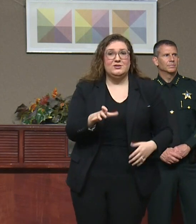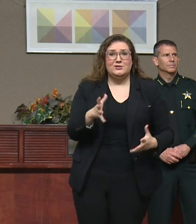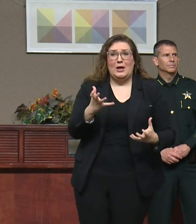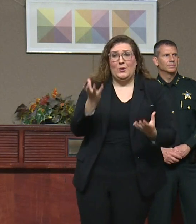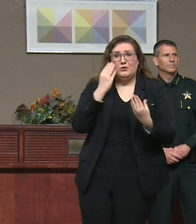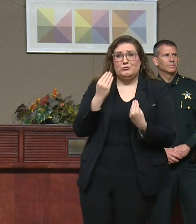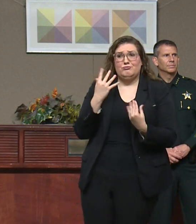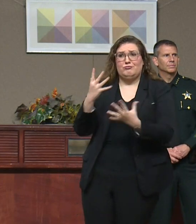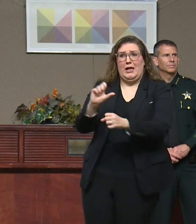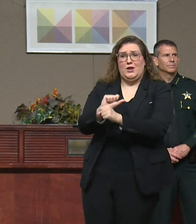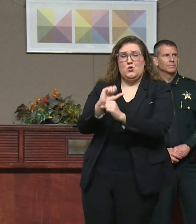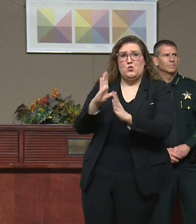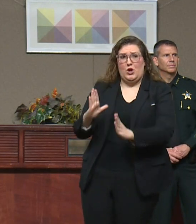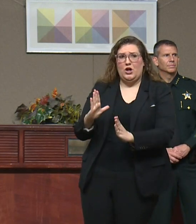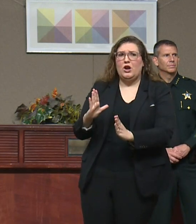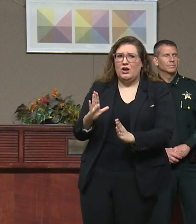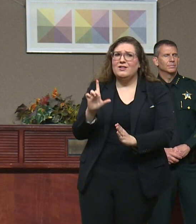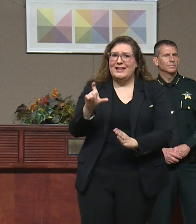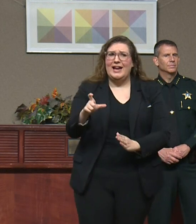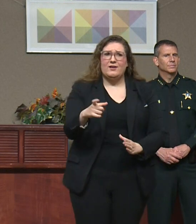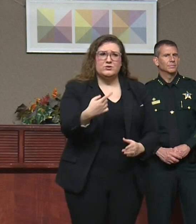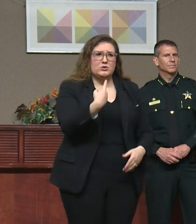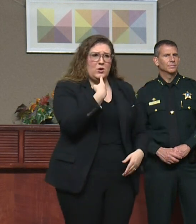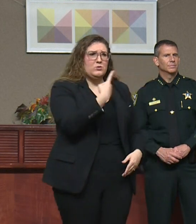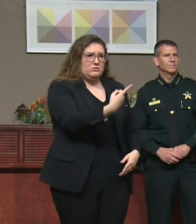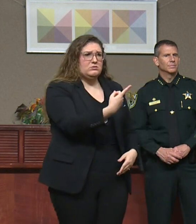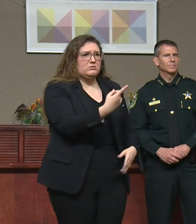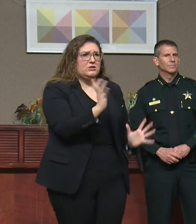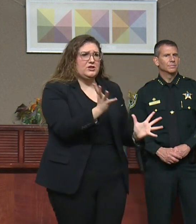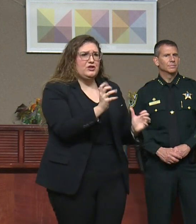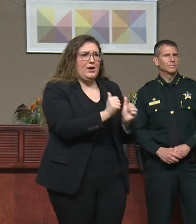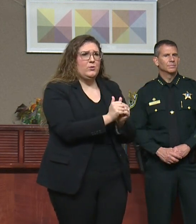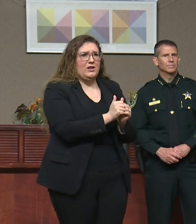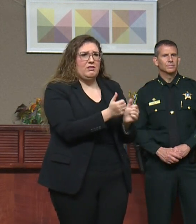should take up with their individual employer.